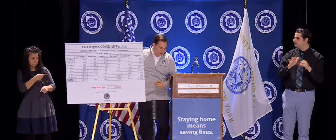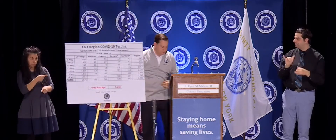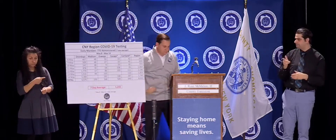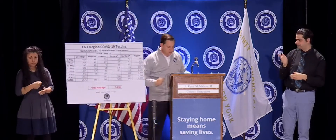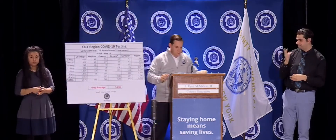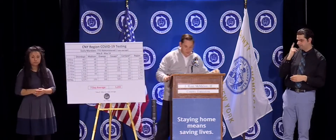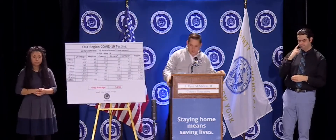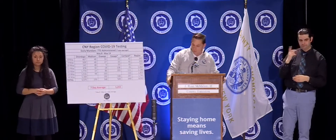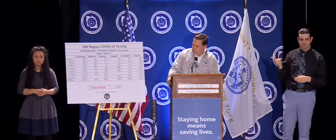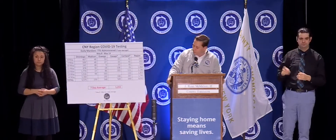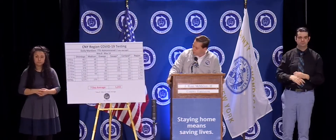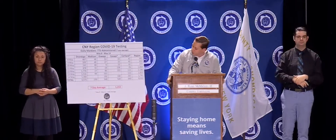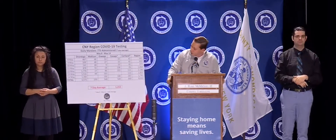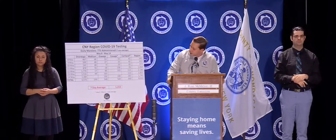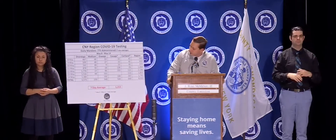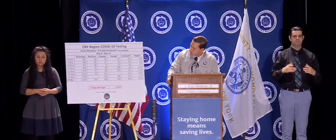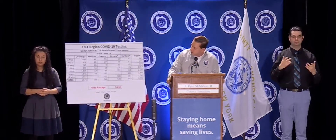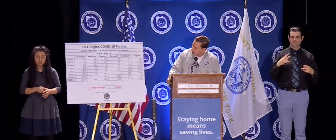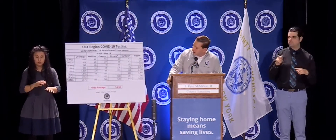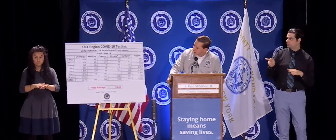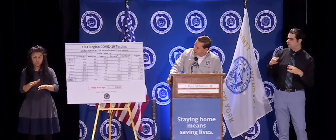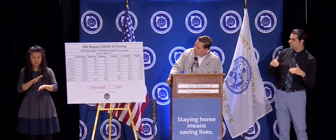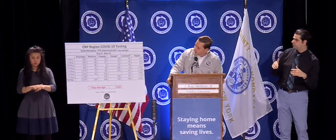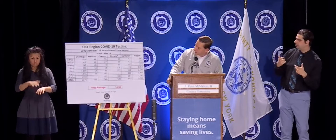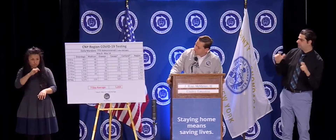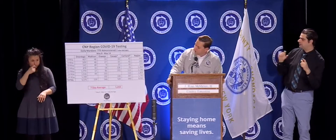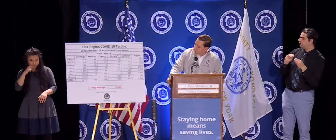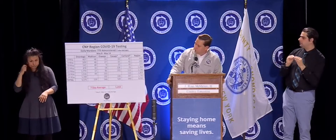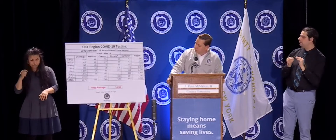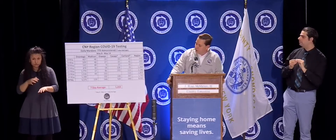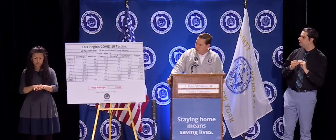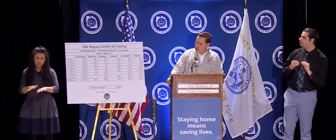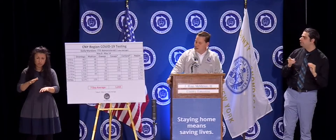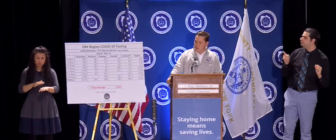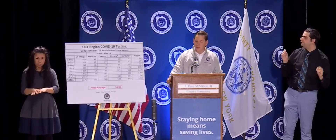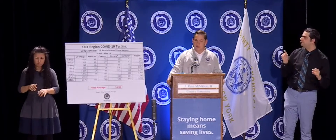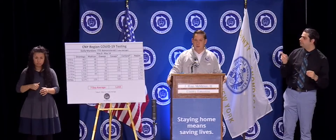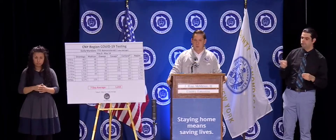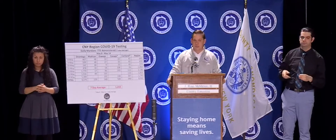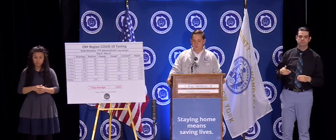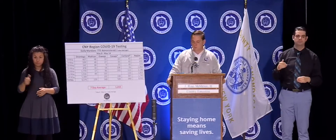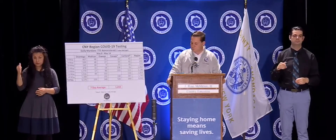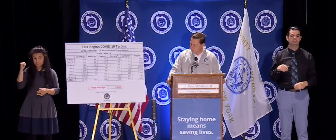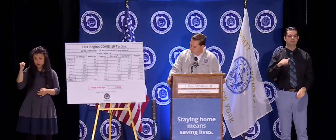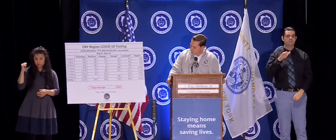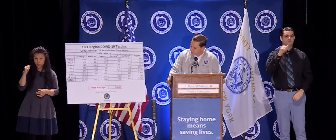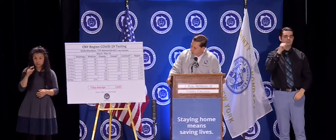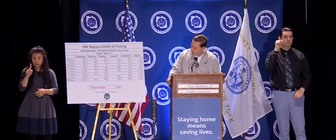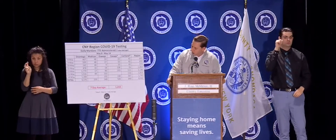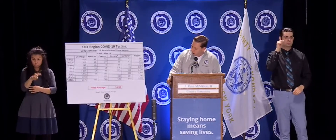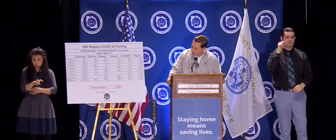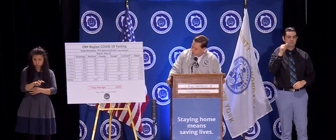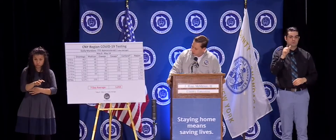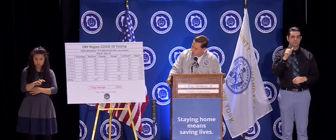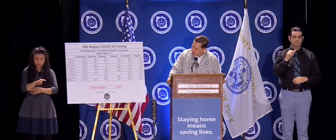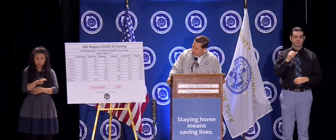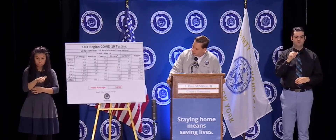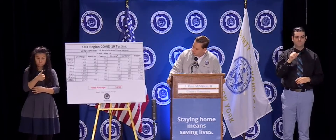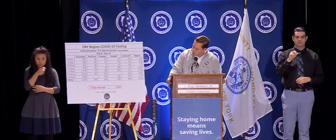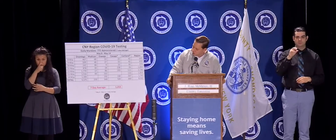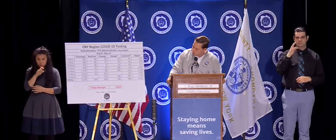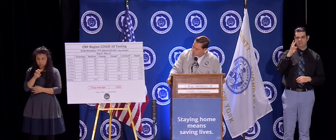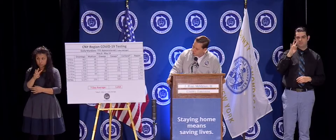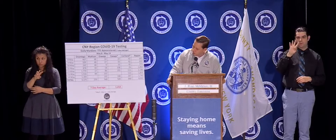What do we got? That's a big number. All right, so we had 1,743 yesterday as a region. Our